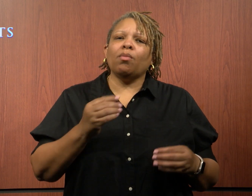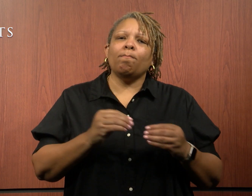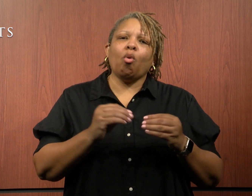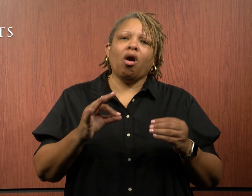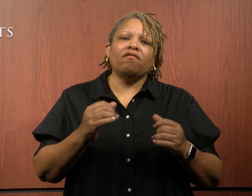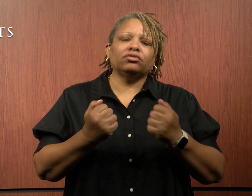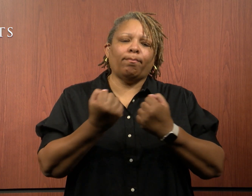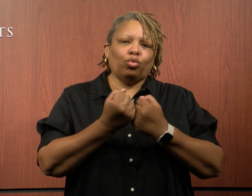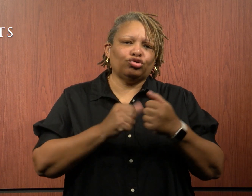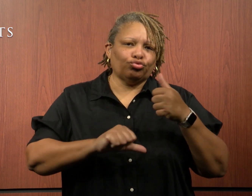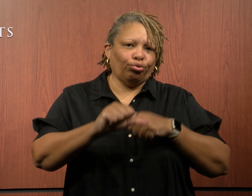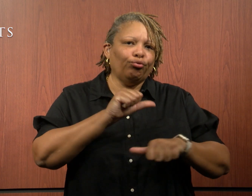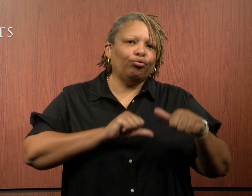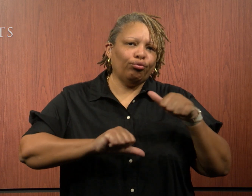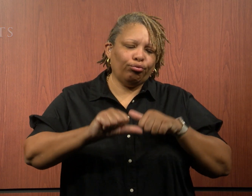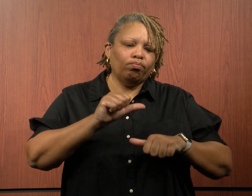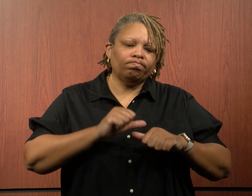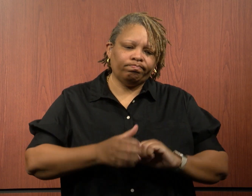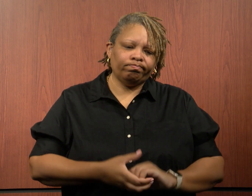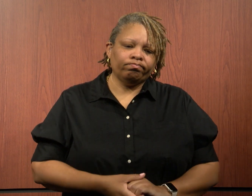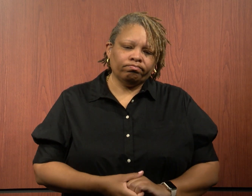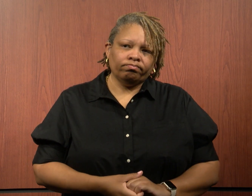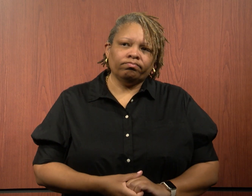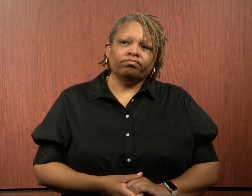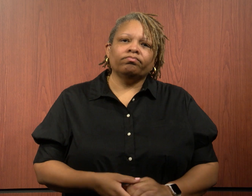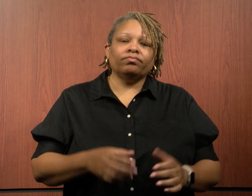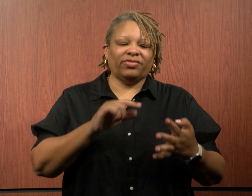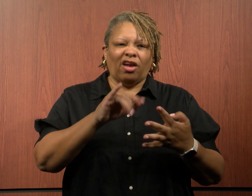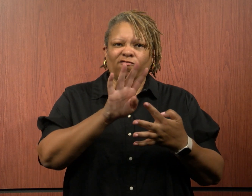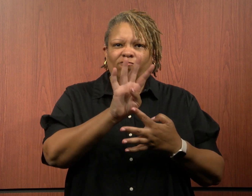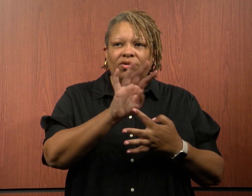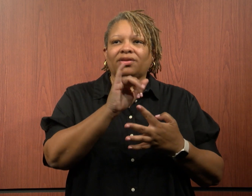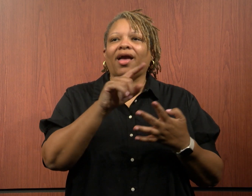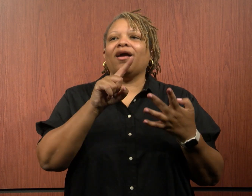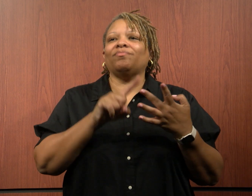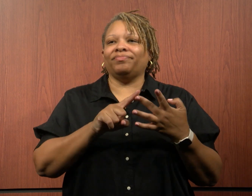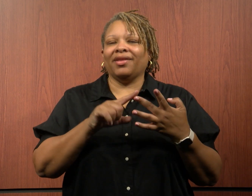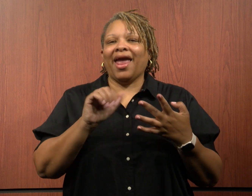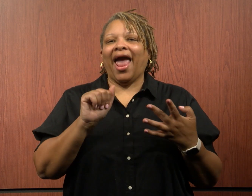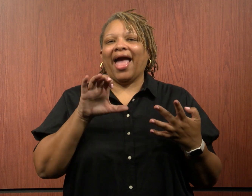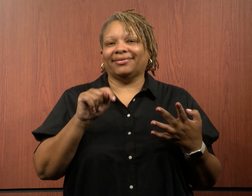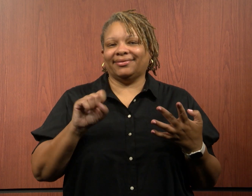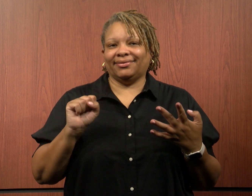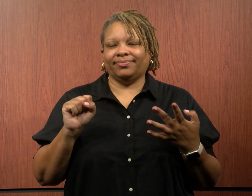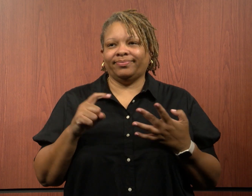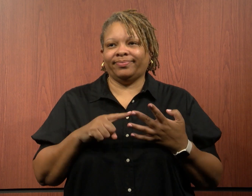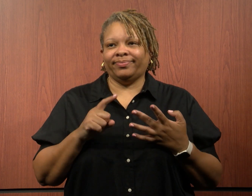Next up, we have Acts, also referred to as Acts of the Apostles. It's written by Luke, the